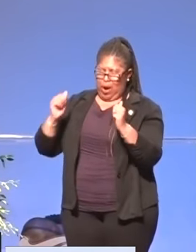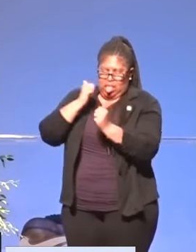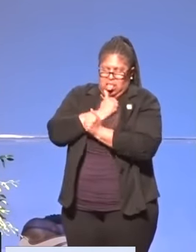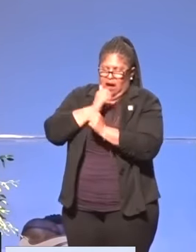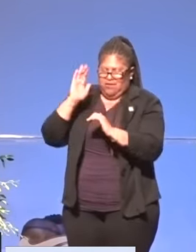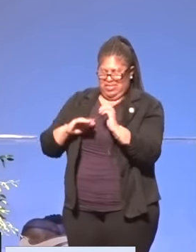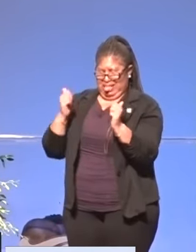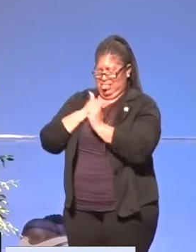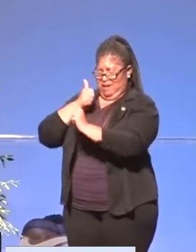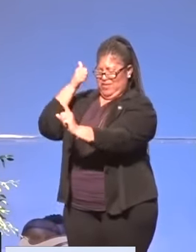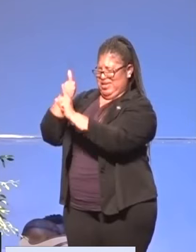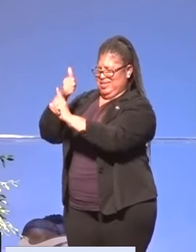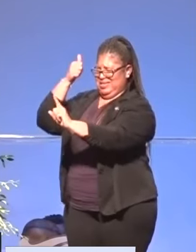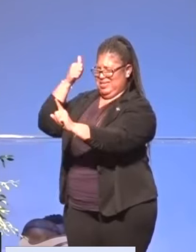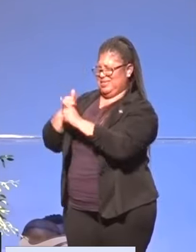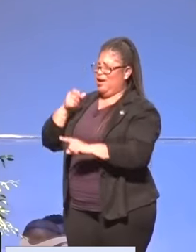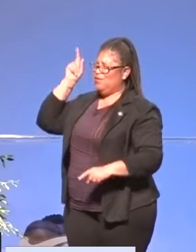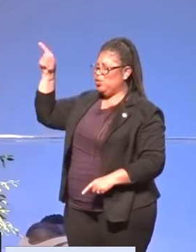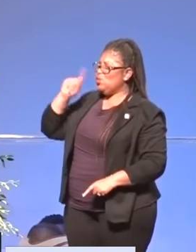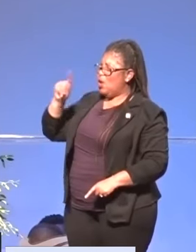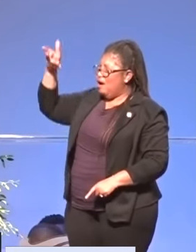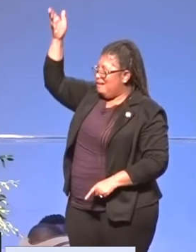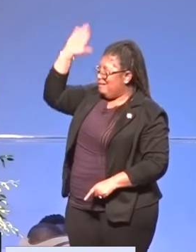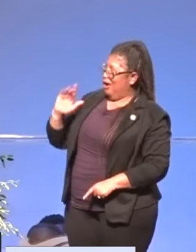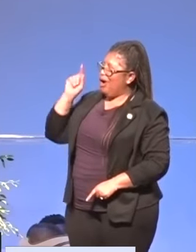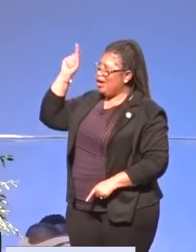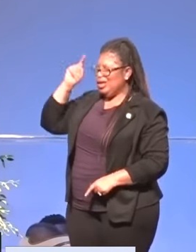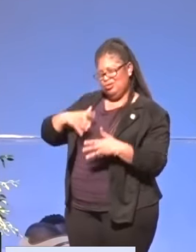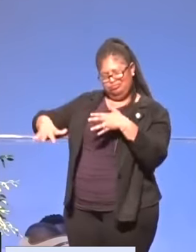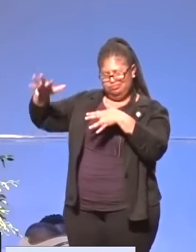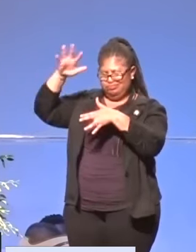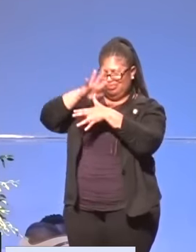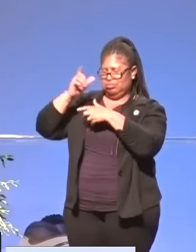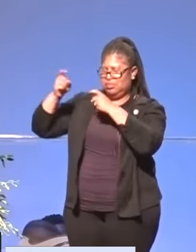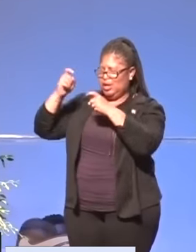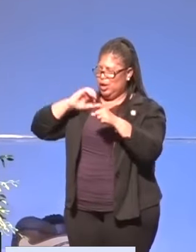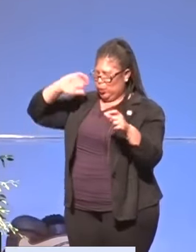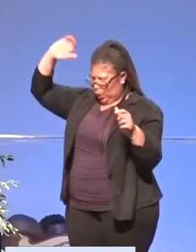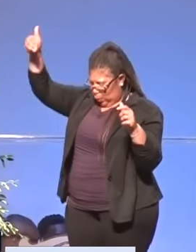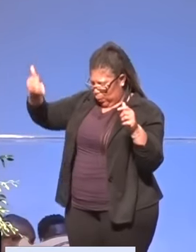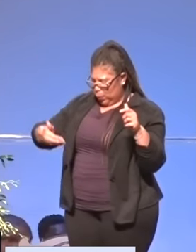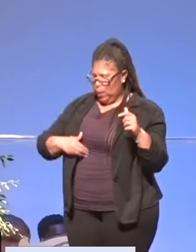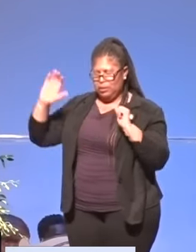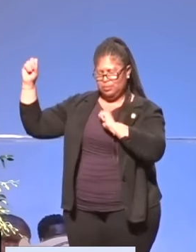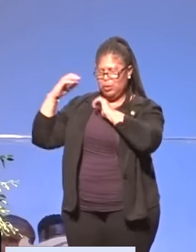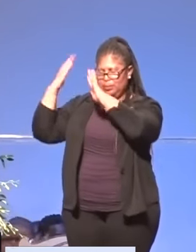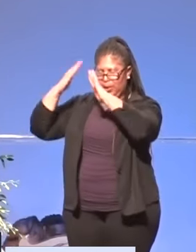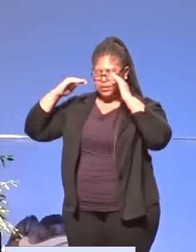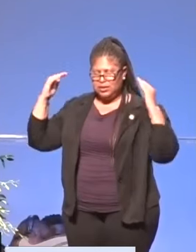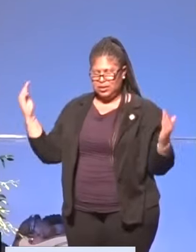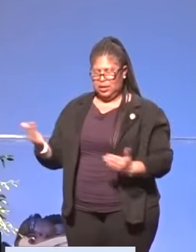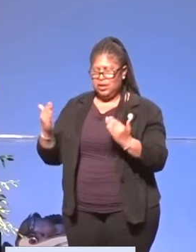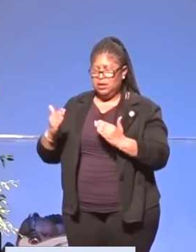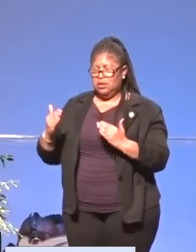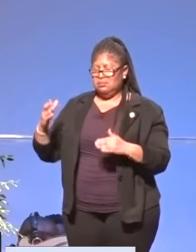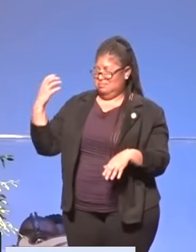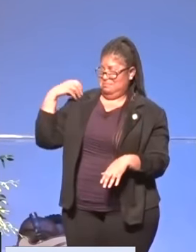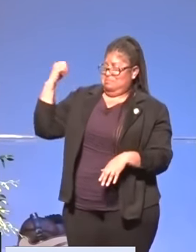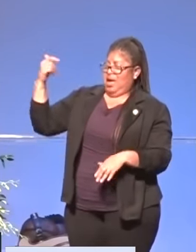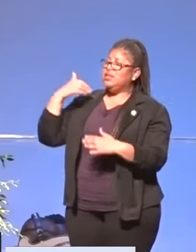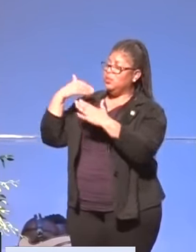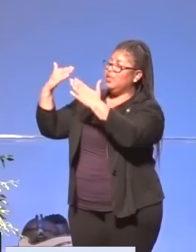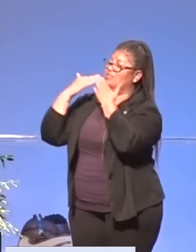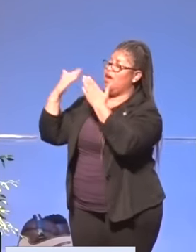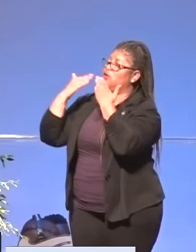itself. God, you are God and you are sovereign. We welcome your presence that's already in this place. Master, we thank you